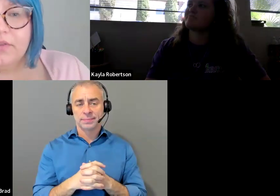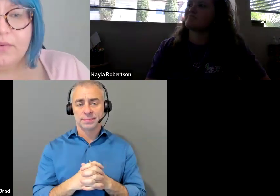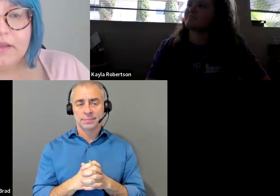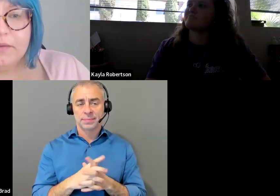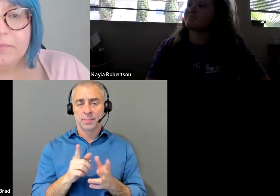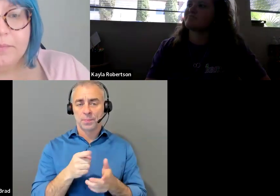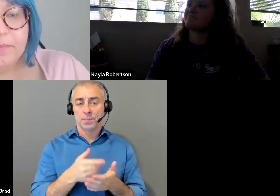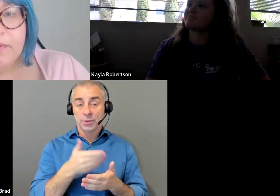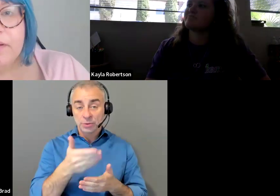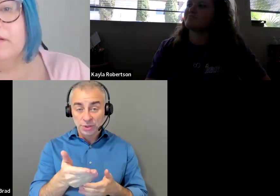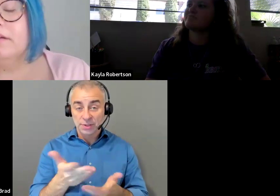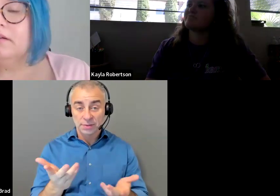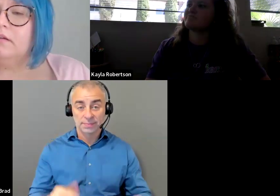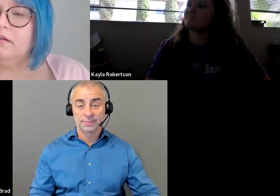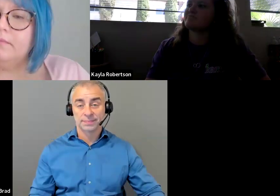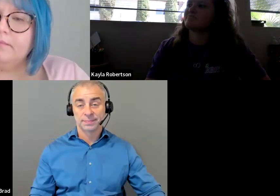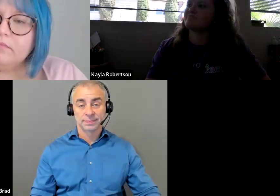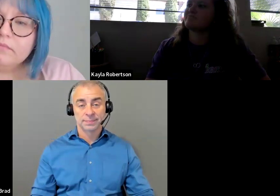purchased for the curriculum?